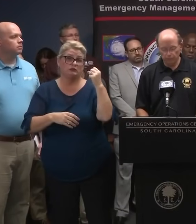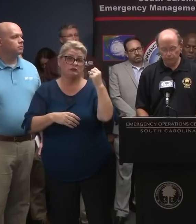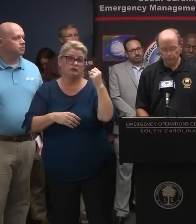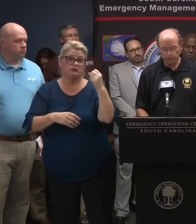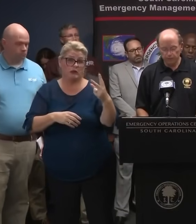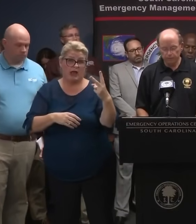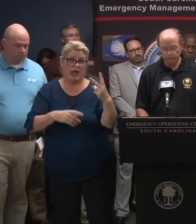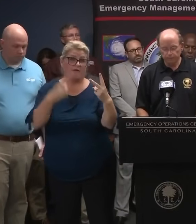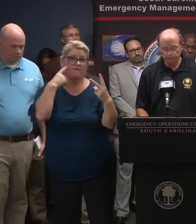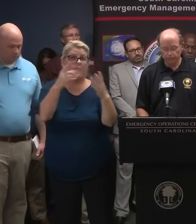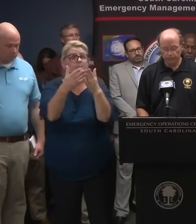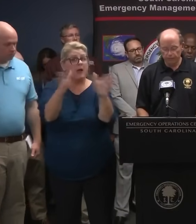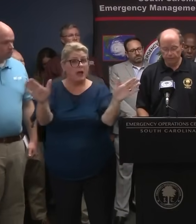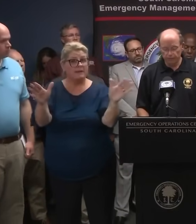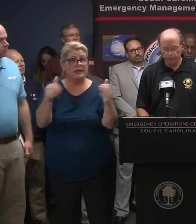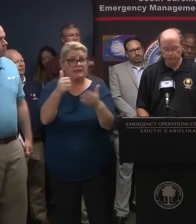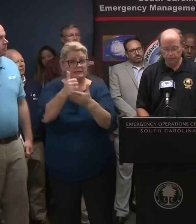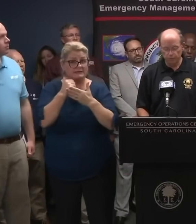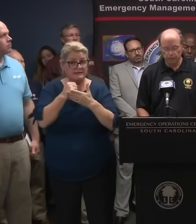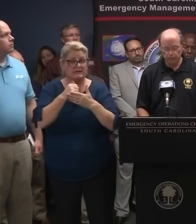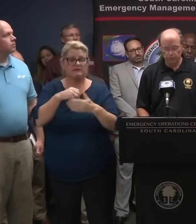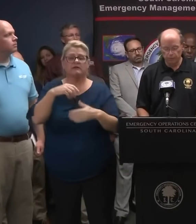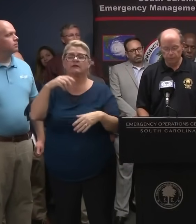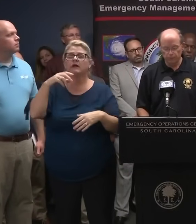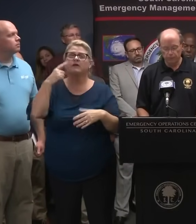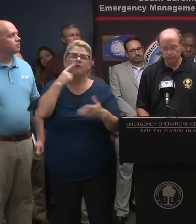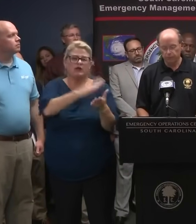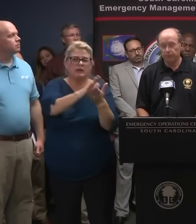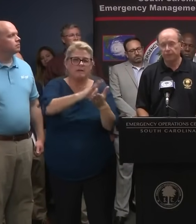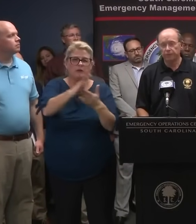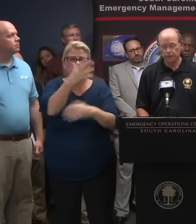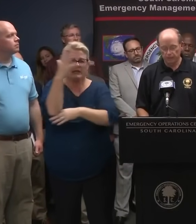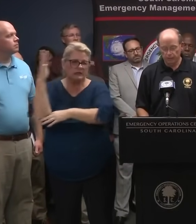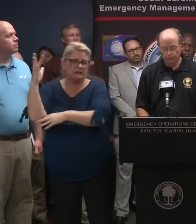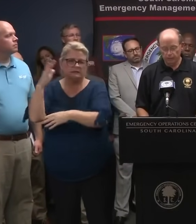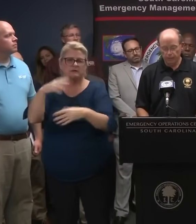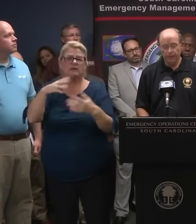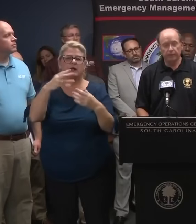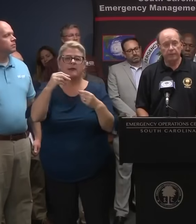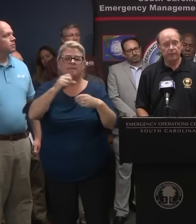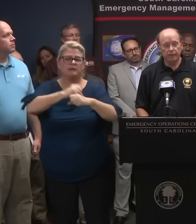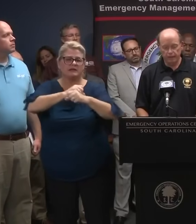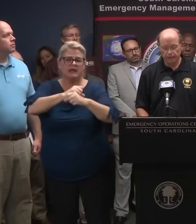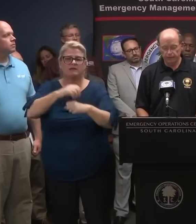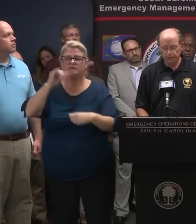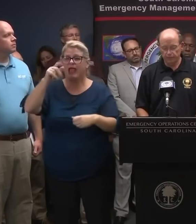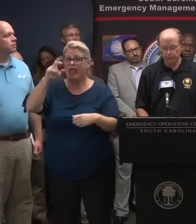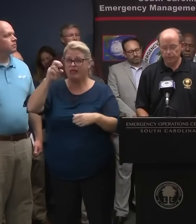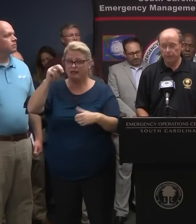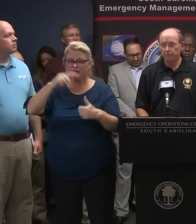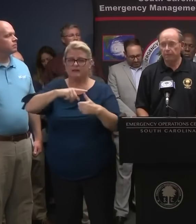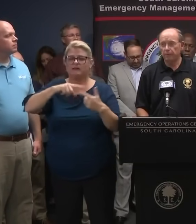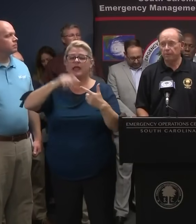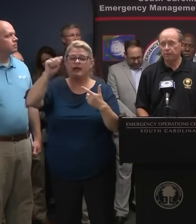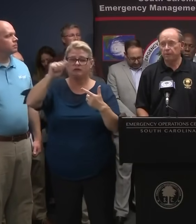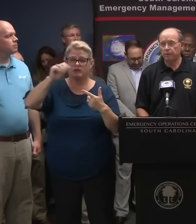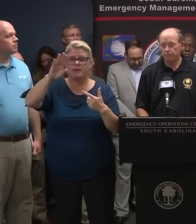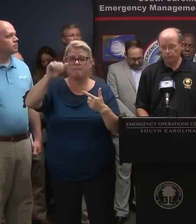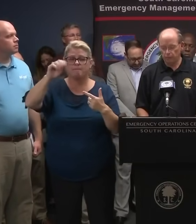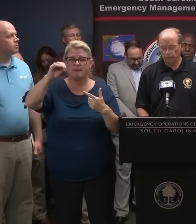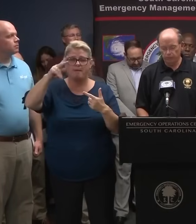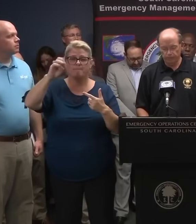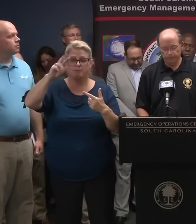for public assistance, and that's debris and emergency protective measures, were Aiken, Anderson,